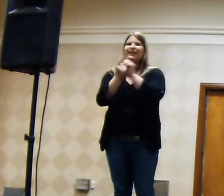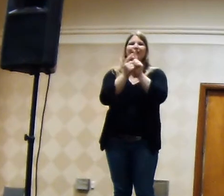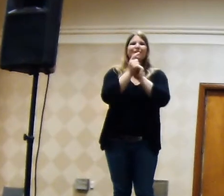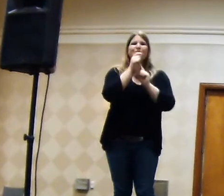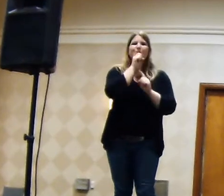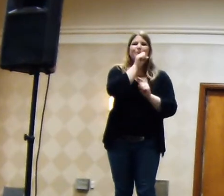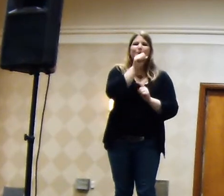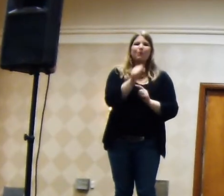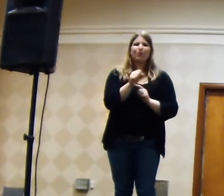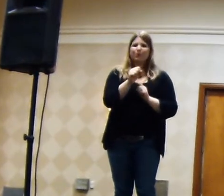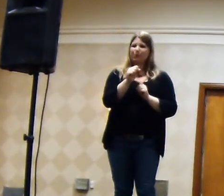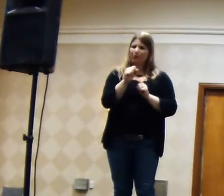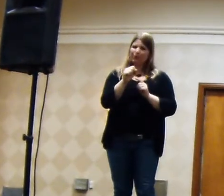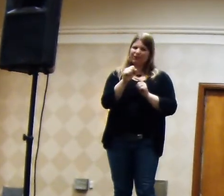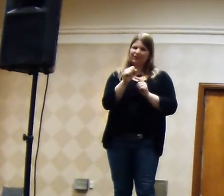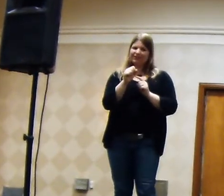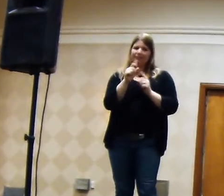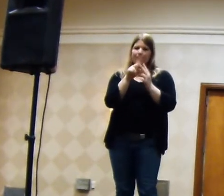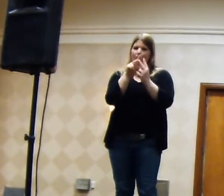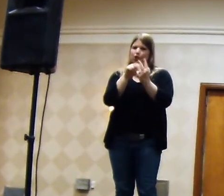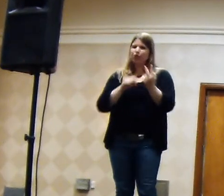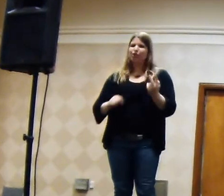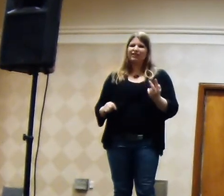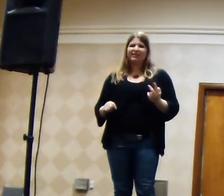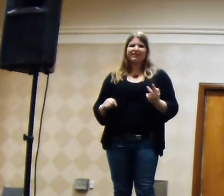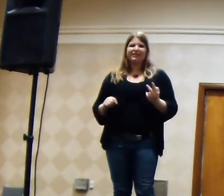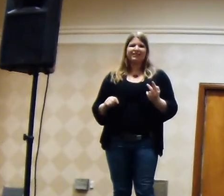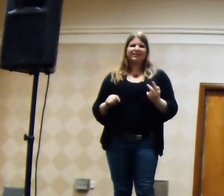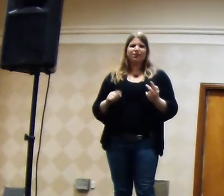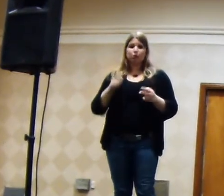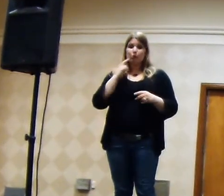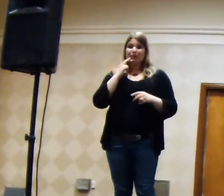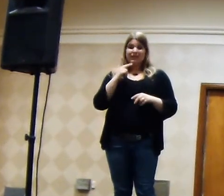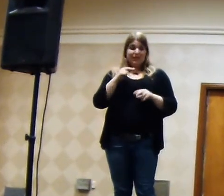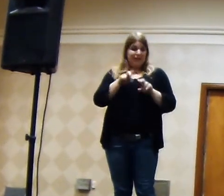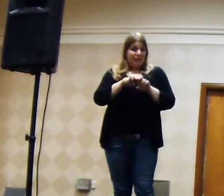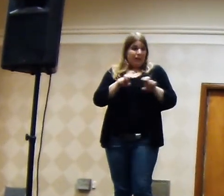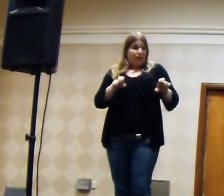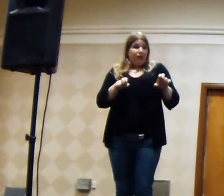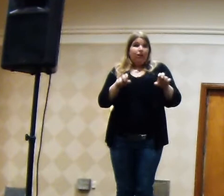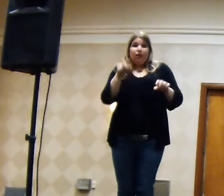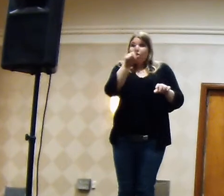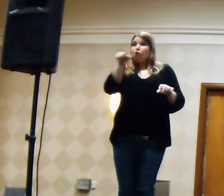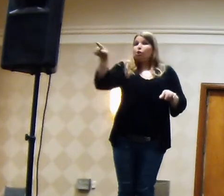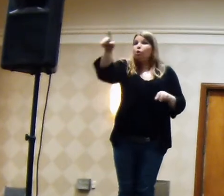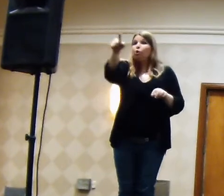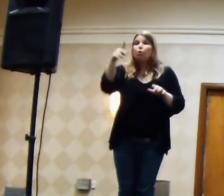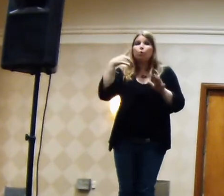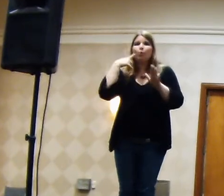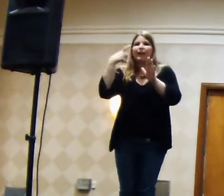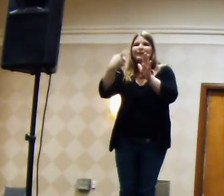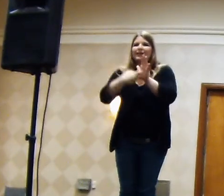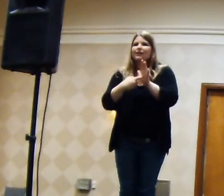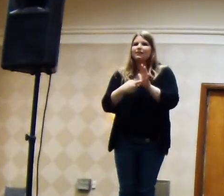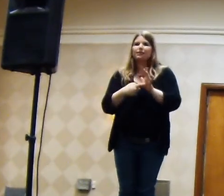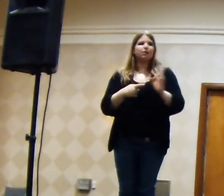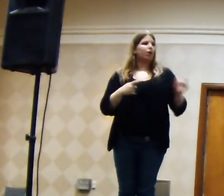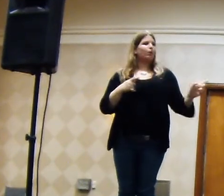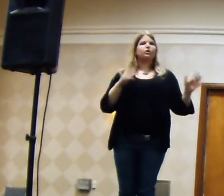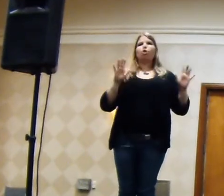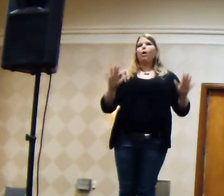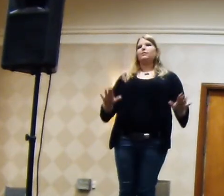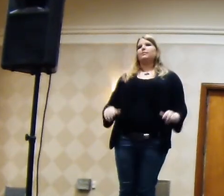in decades at times. Yeah. And it is like these reunions on stage in front of you guys, in front of the fans, which is kind of special. It's awesome.